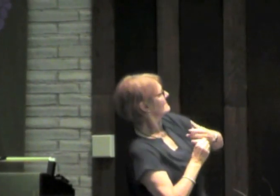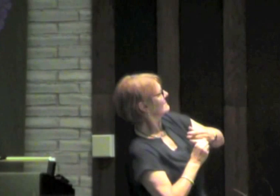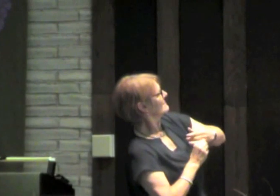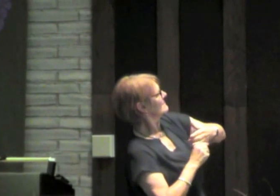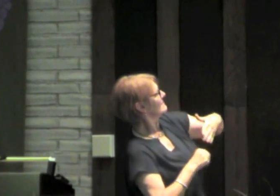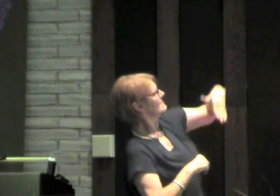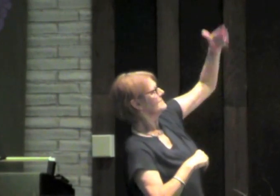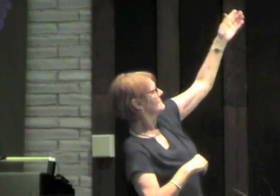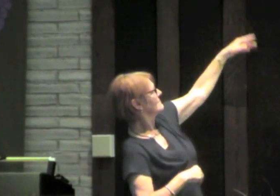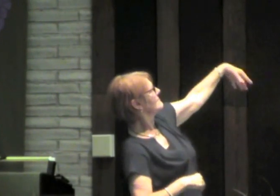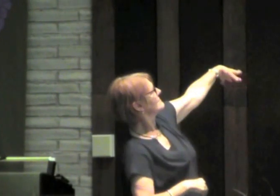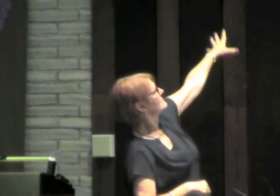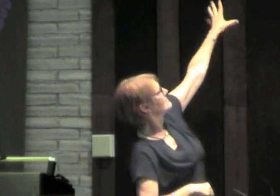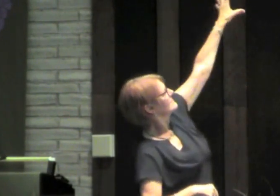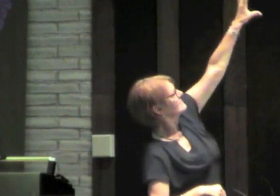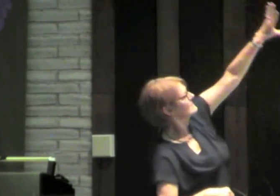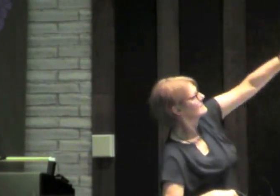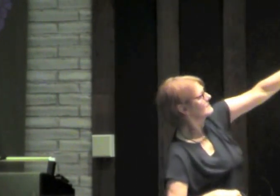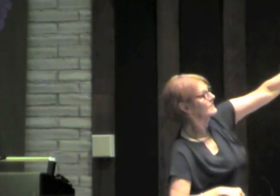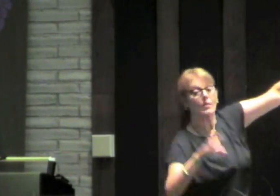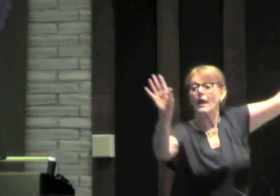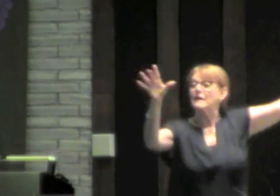was Tel Aviv, and now go on.